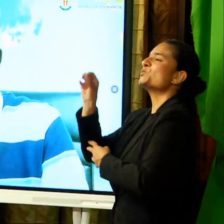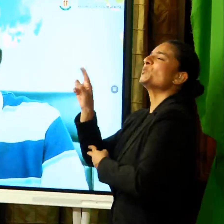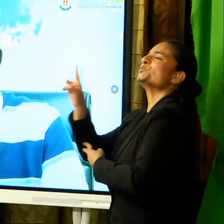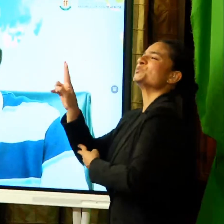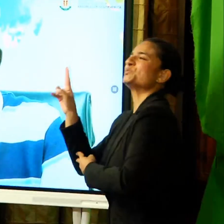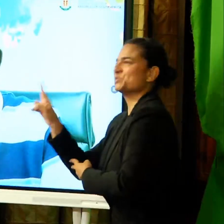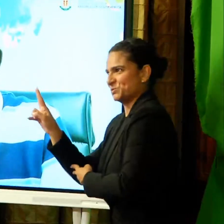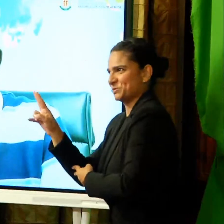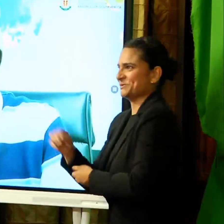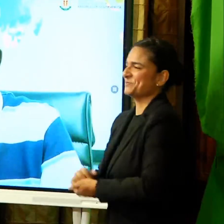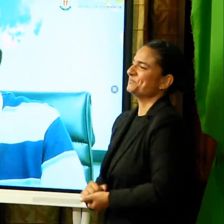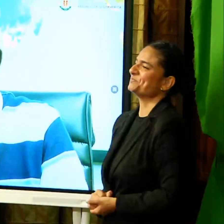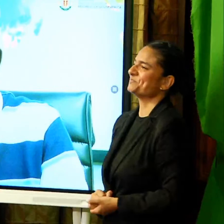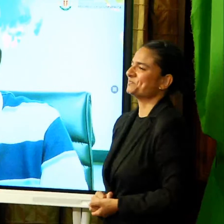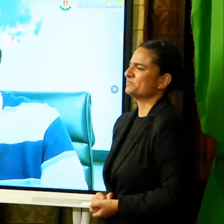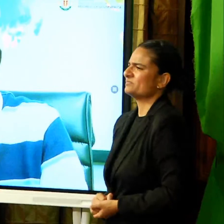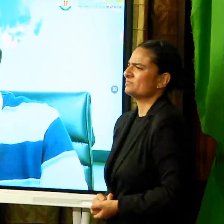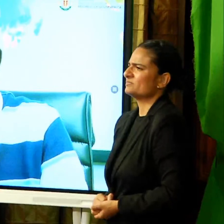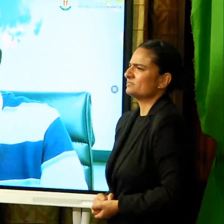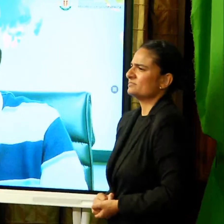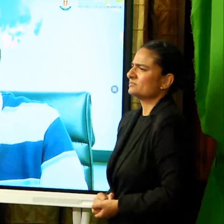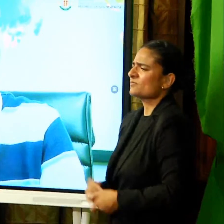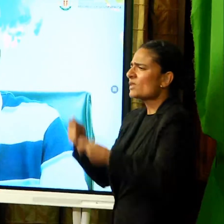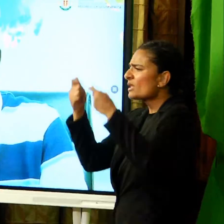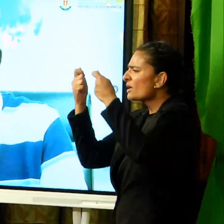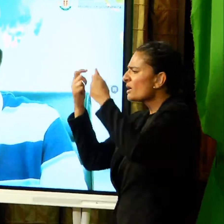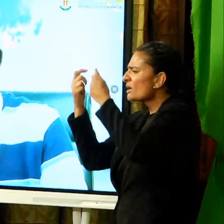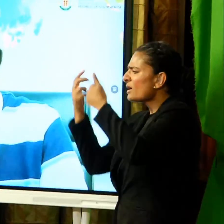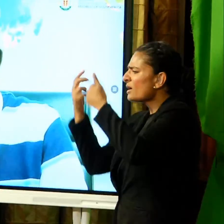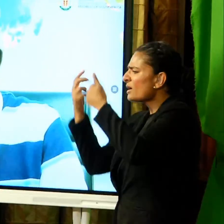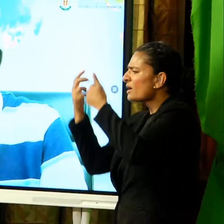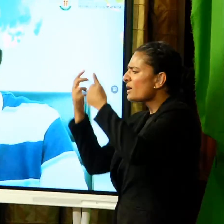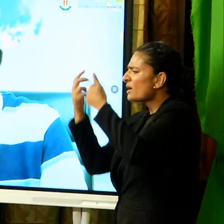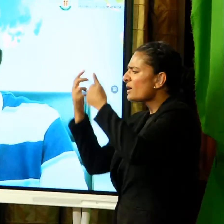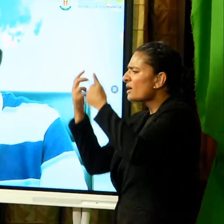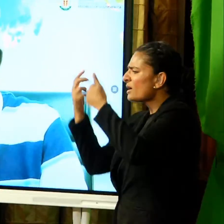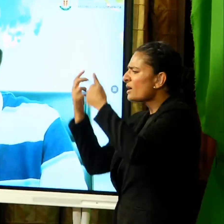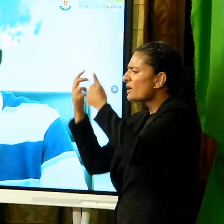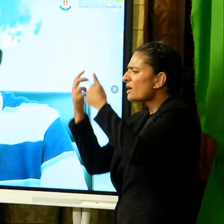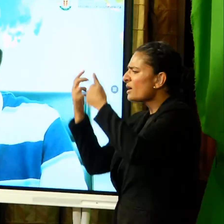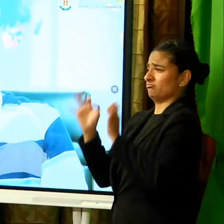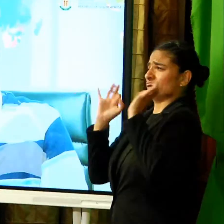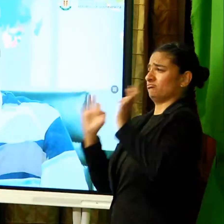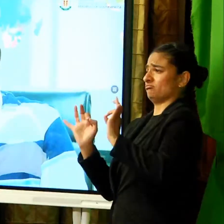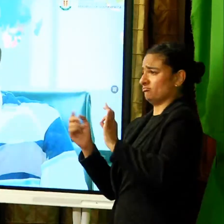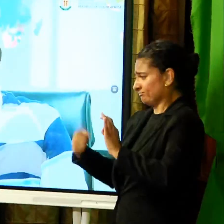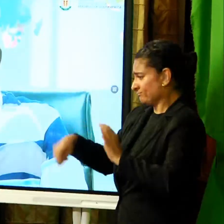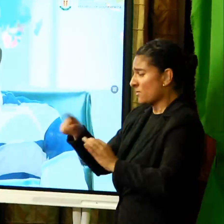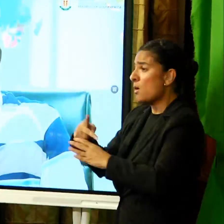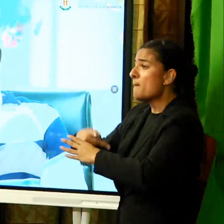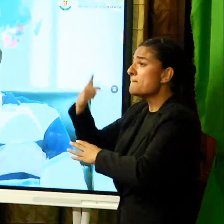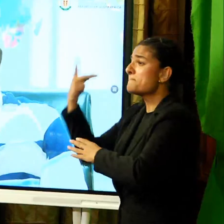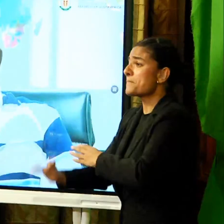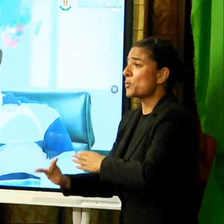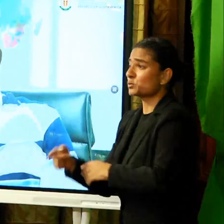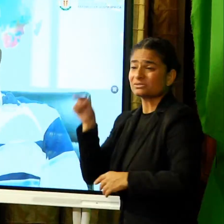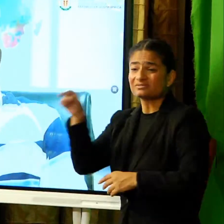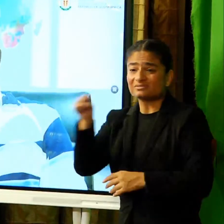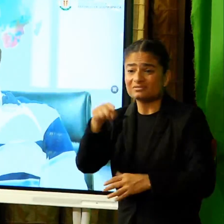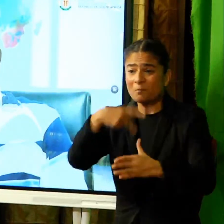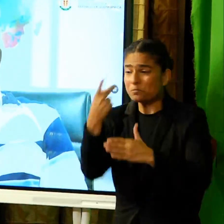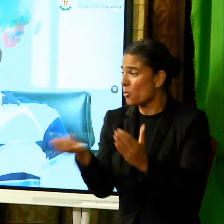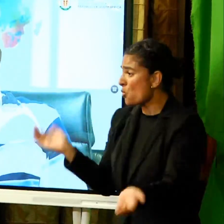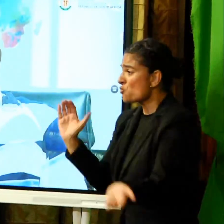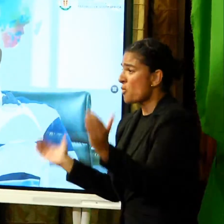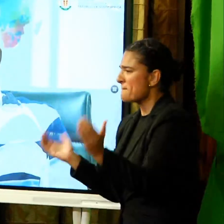The scale of a census is incomparable to any other project in the country. and consequently, detailed and